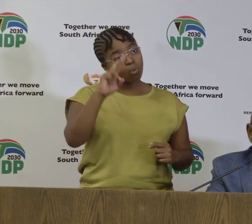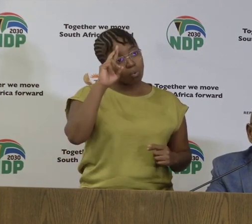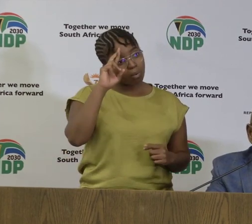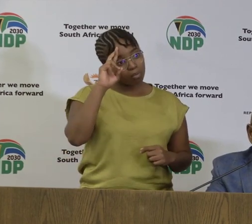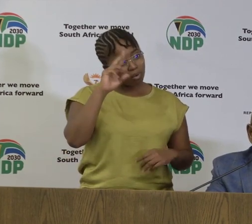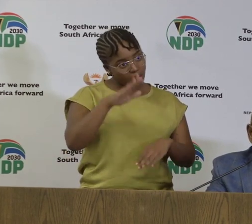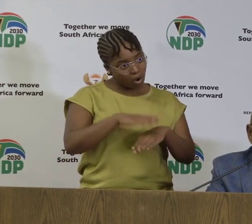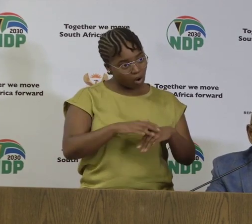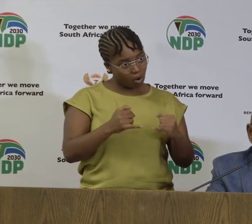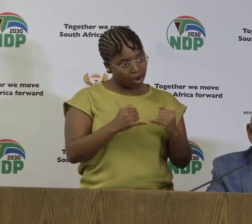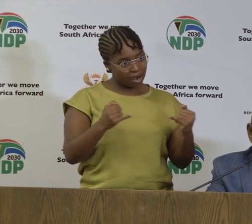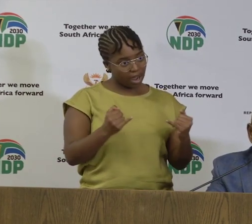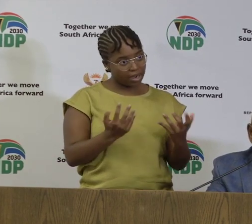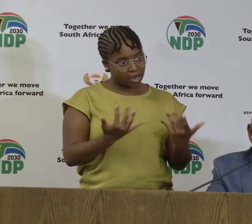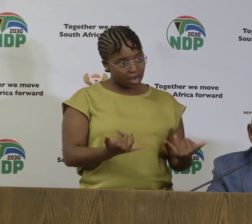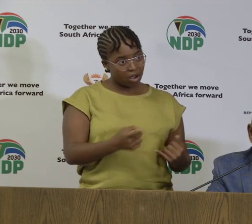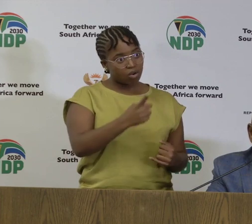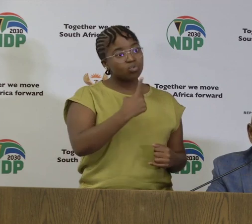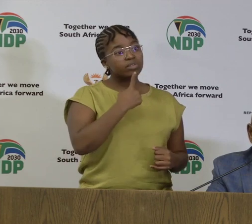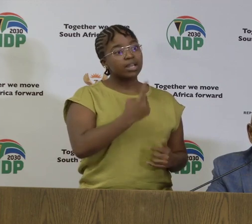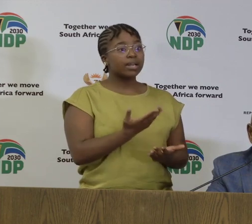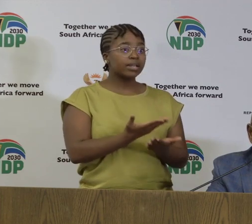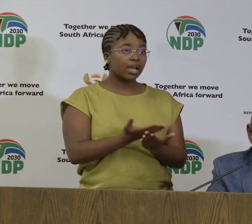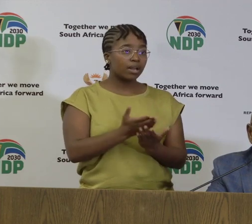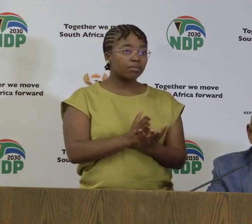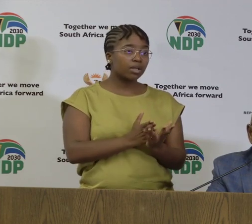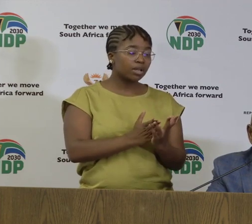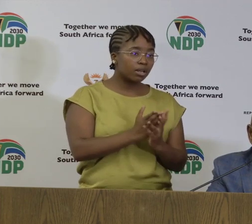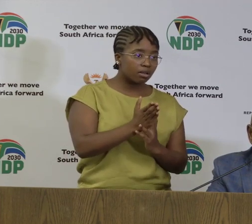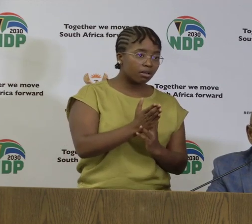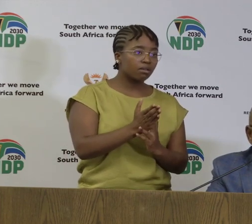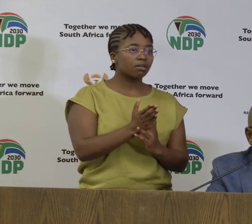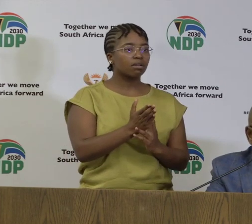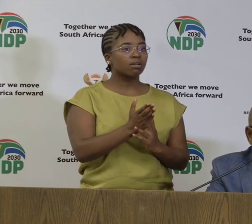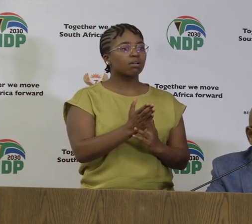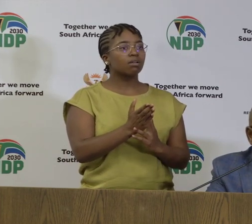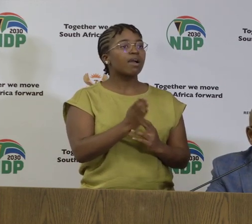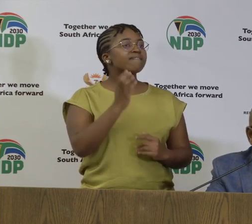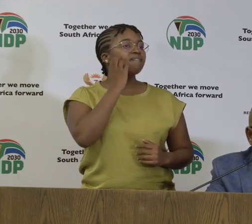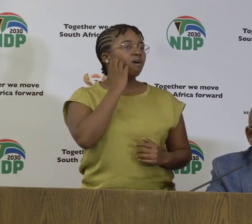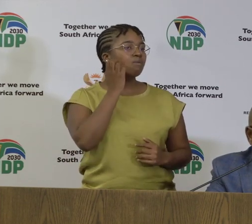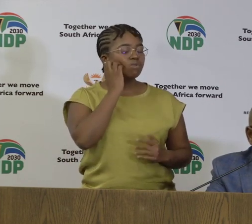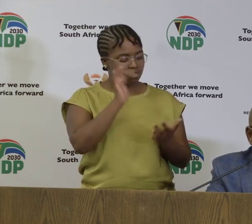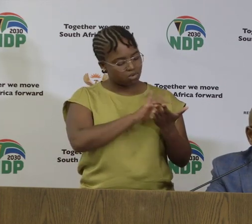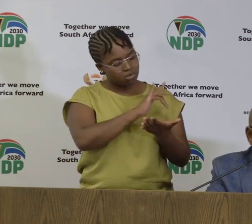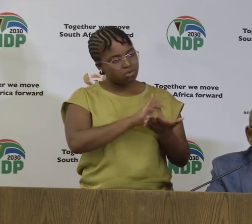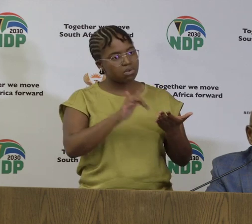online also now, as you say, can be accessed through smartphones.